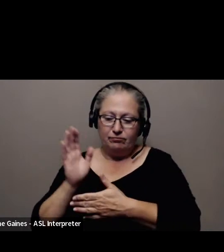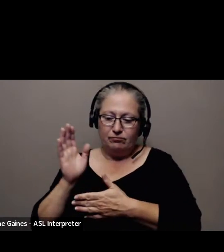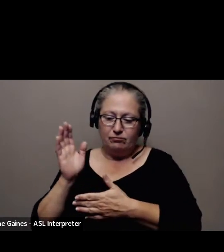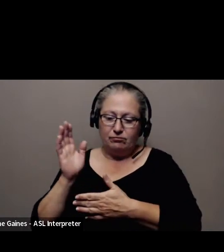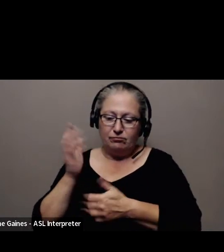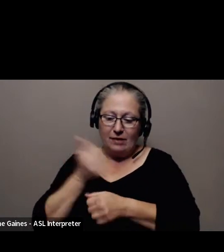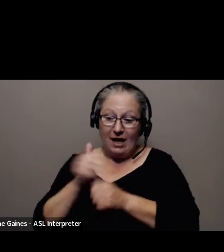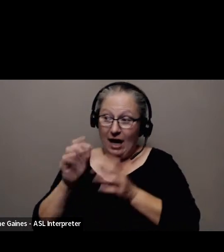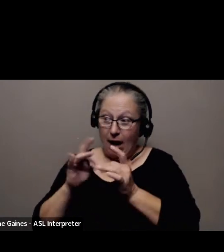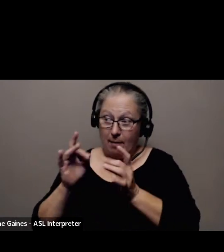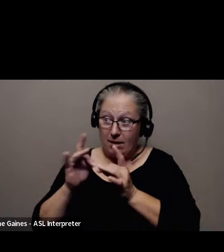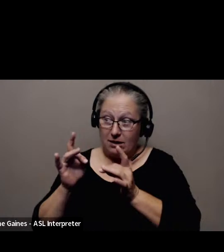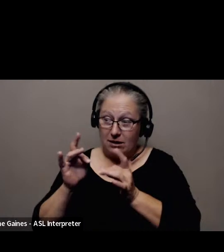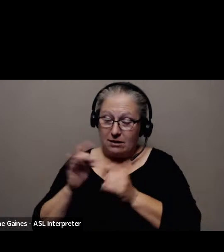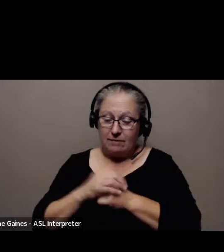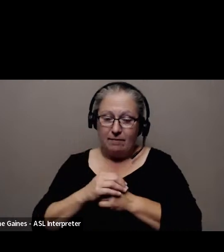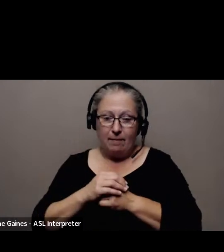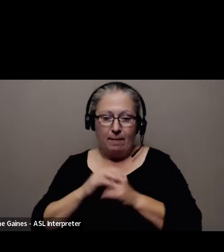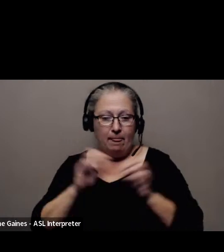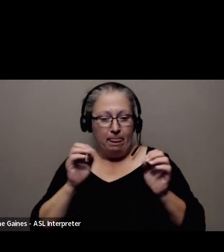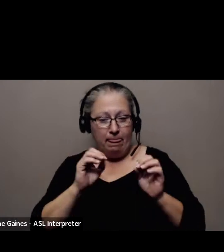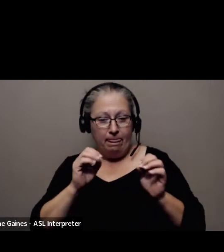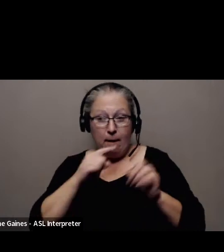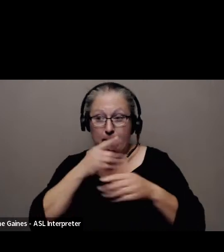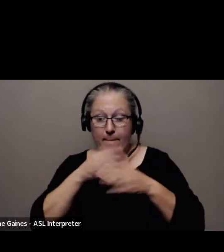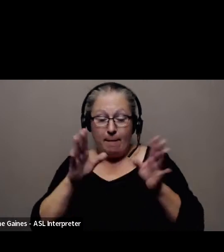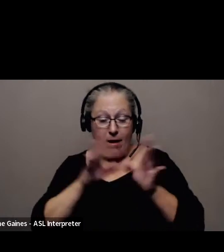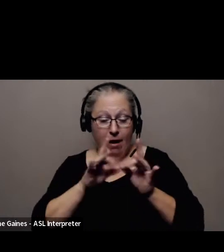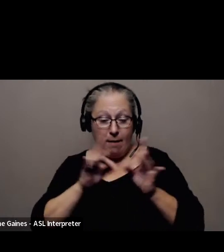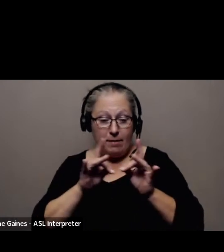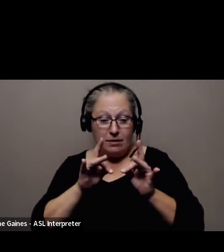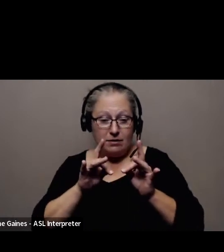any comments? Any public comments?